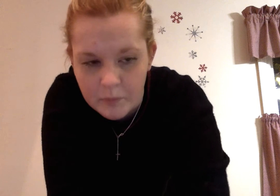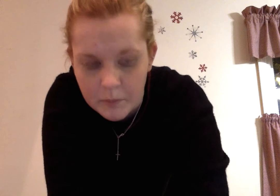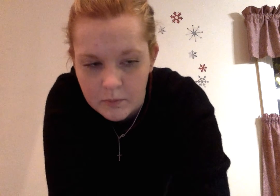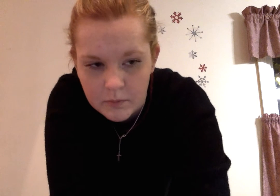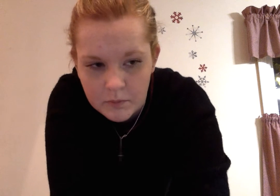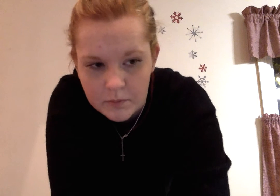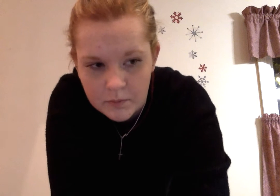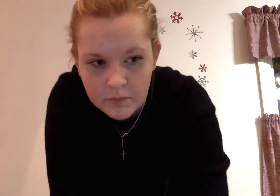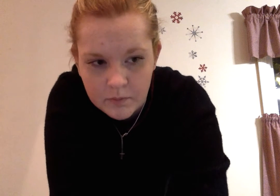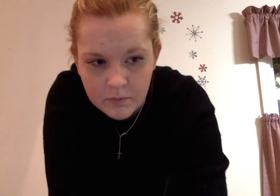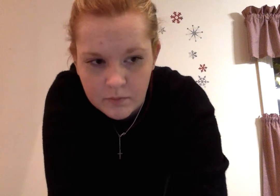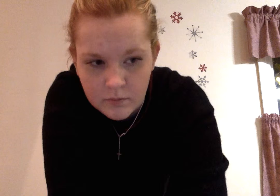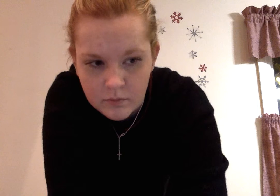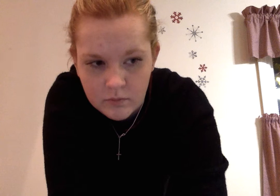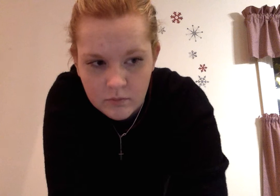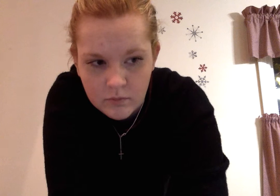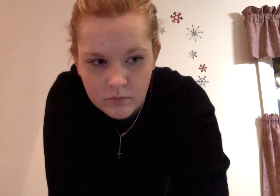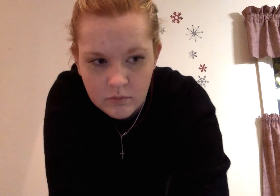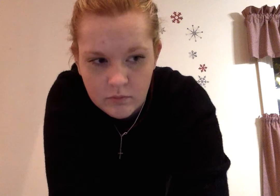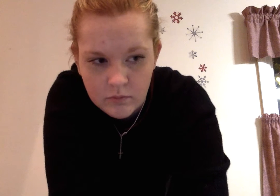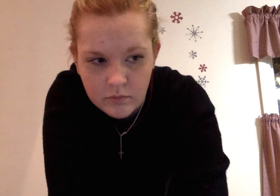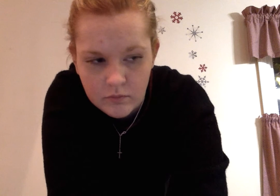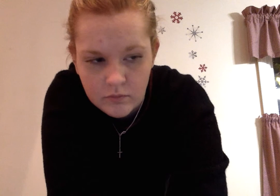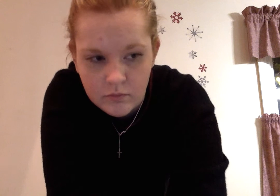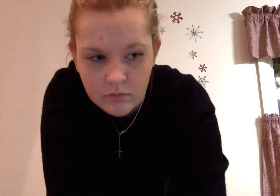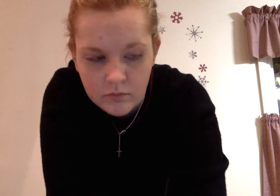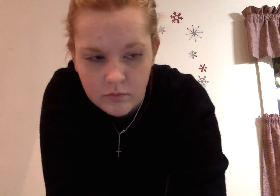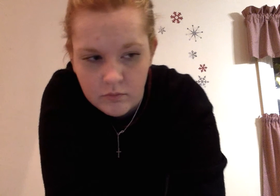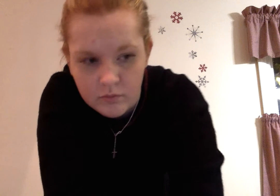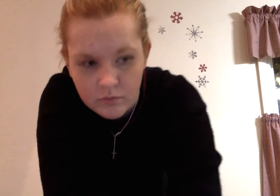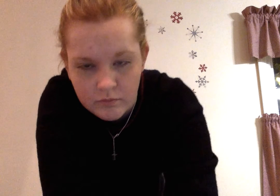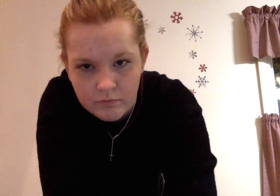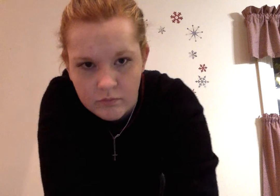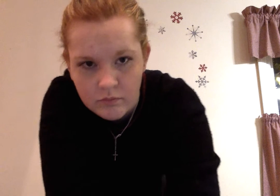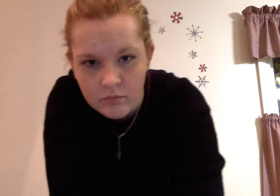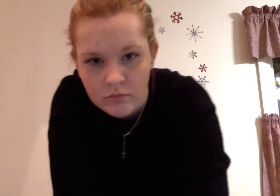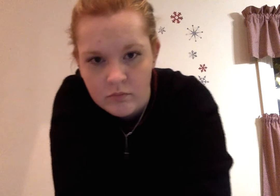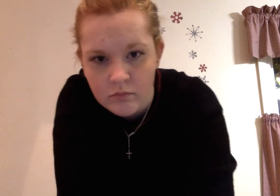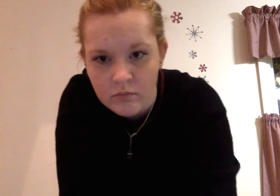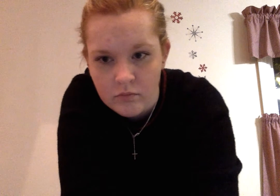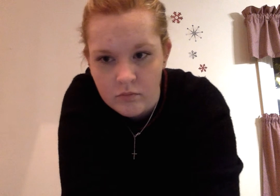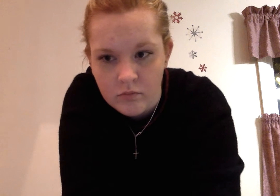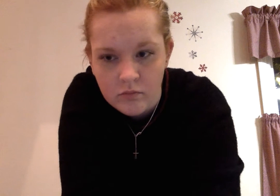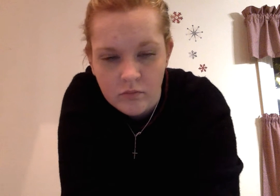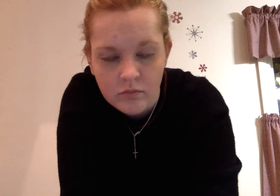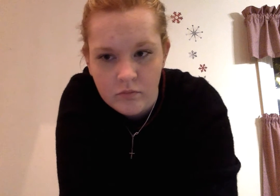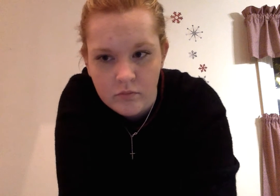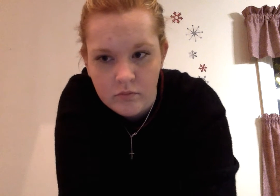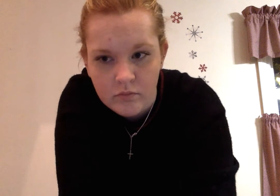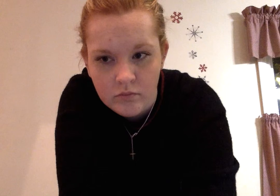play. Maybe the lecturer nods his head, but rarely there's no interaction between the